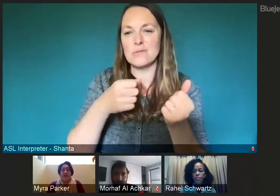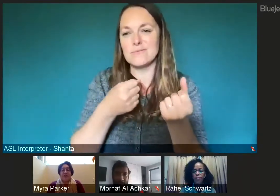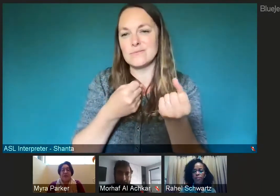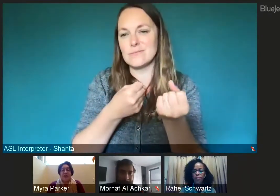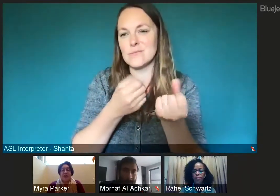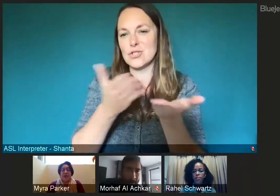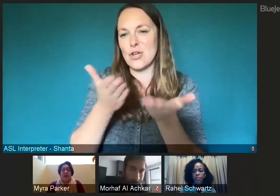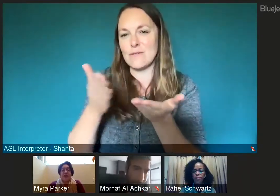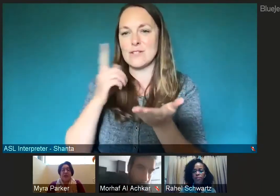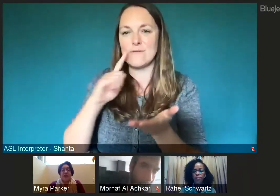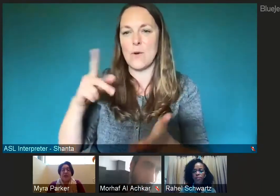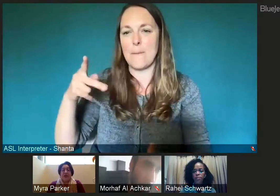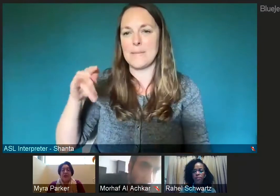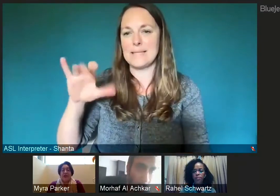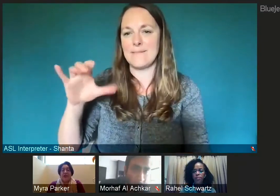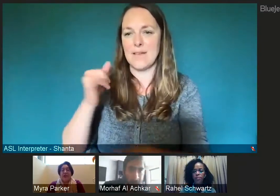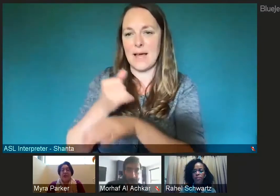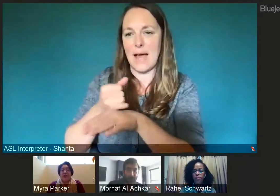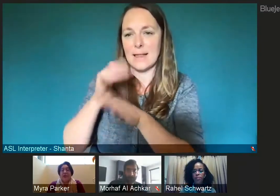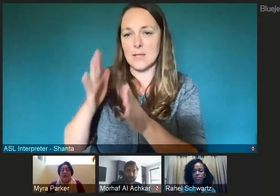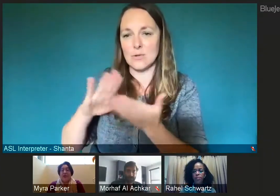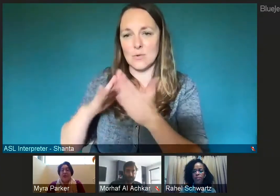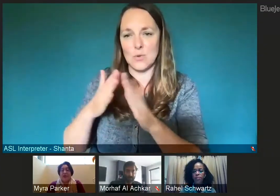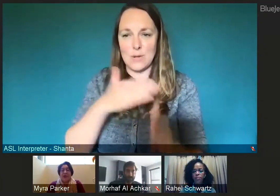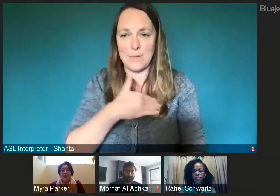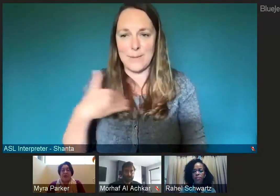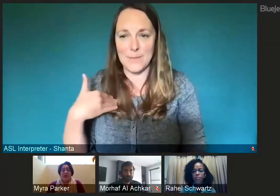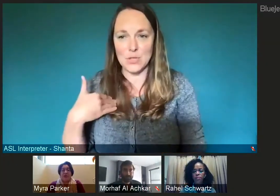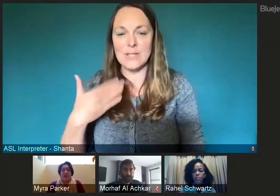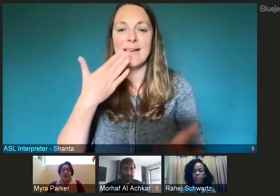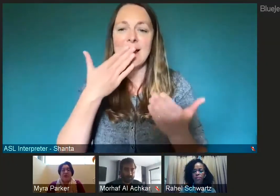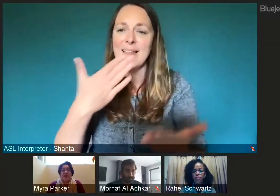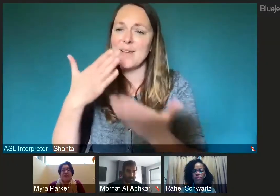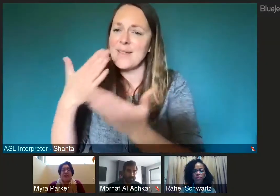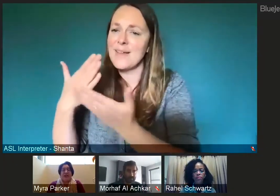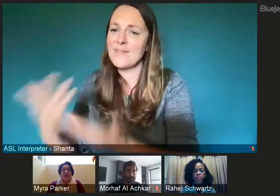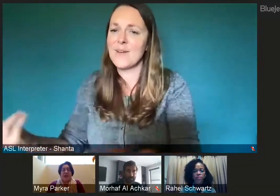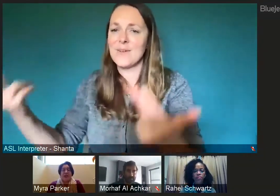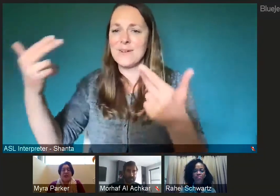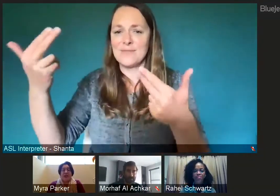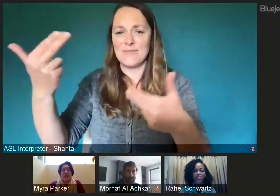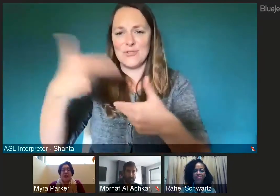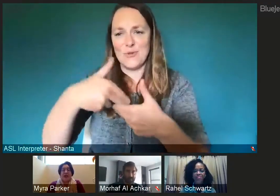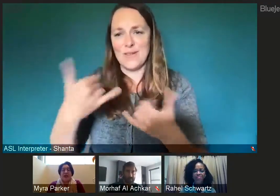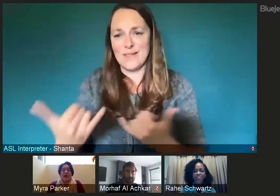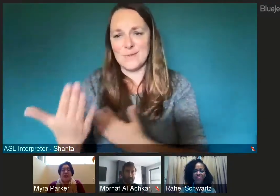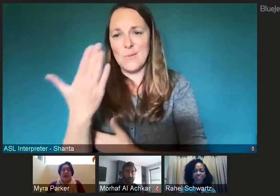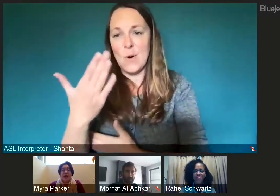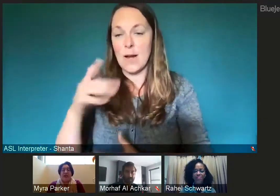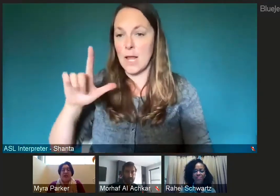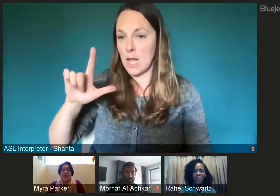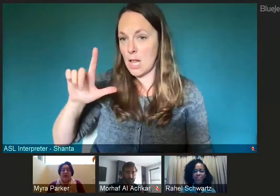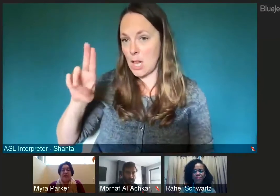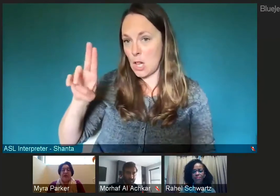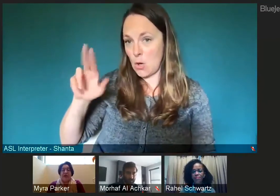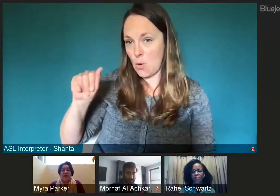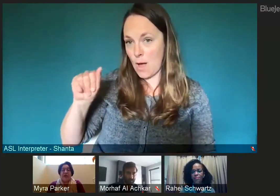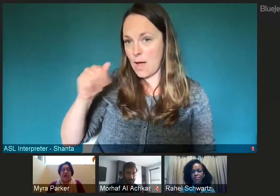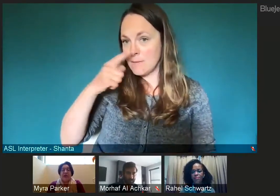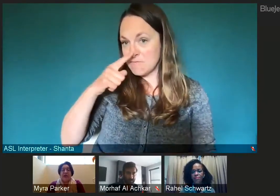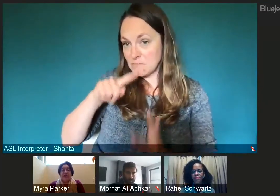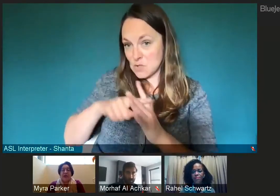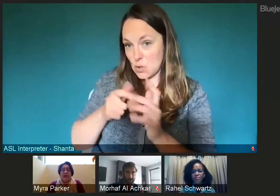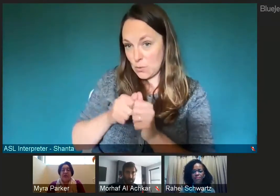members. So thank you all so much for being here this morning with us. Lua, I'd like to go ahead and start off with